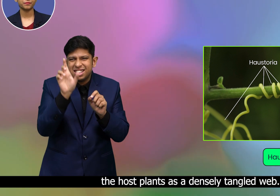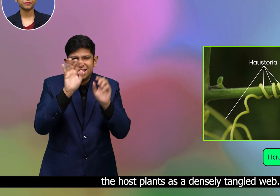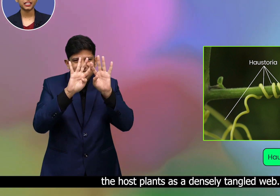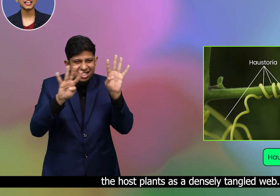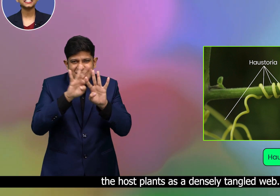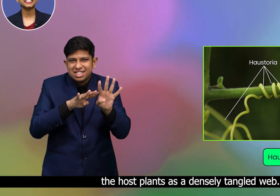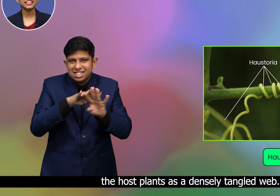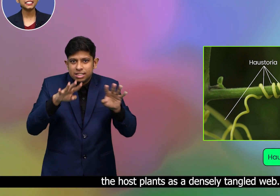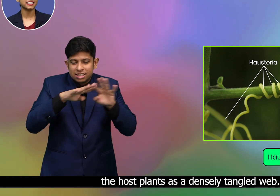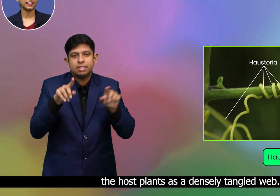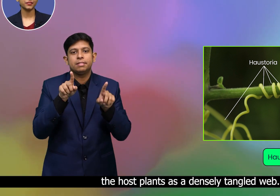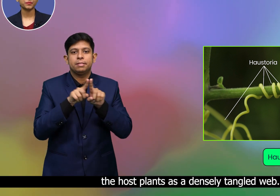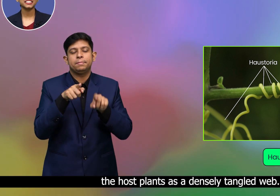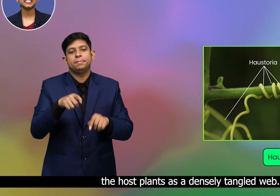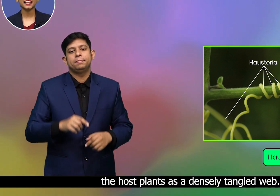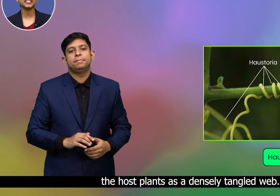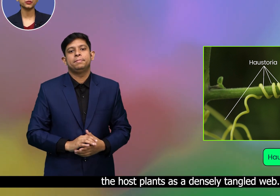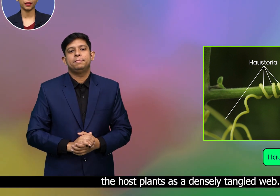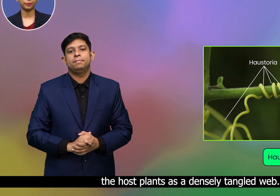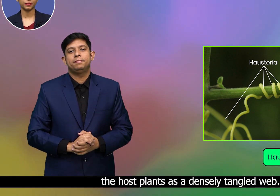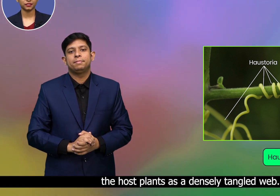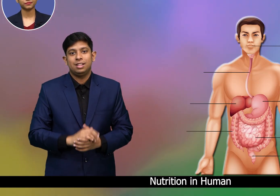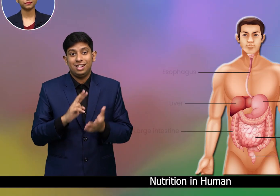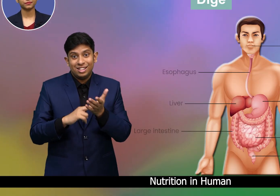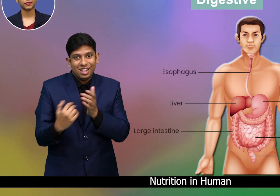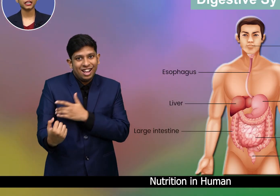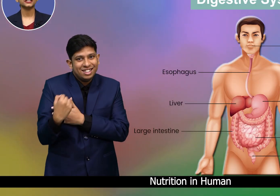plants as a densely tangled web.